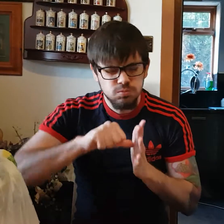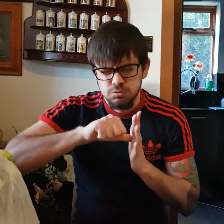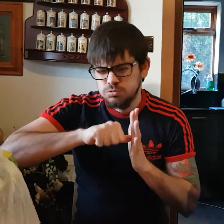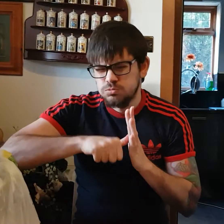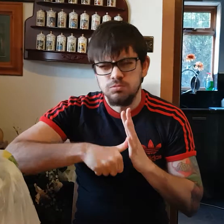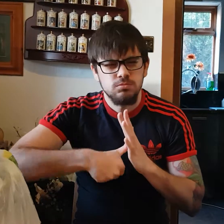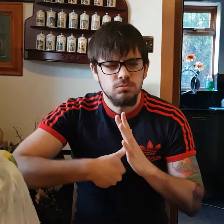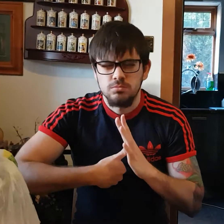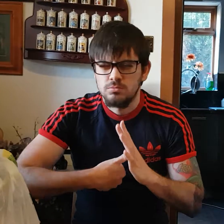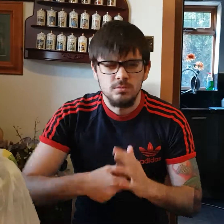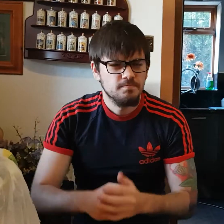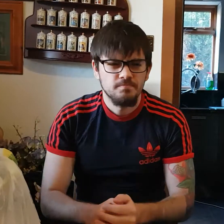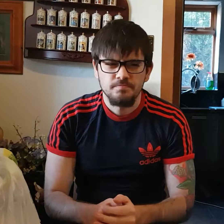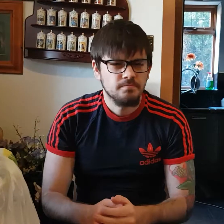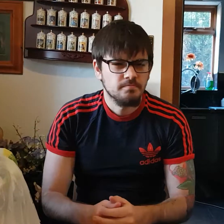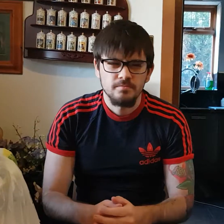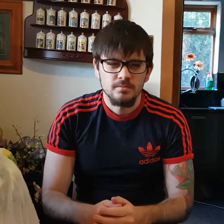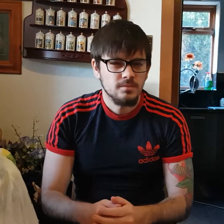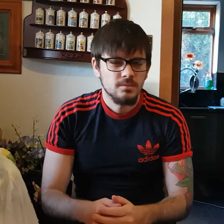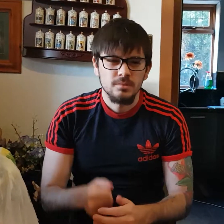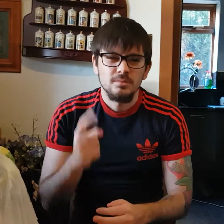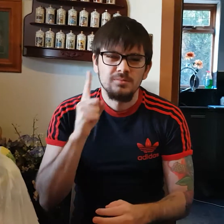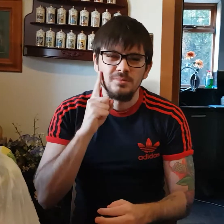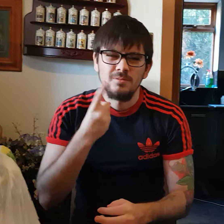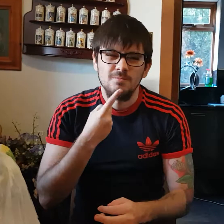Started searching for jobs. It was really hard.